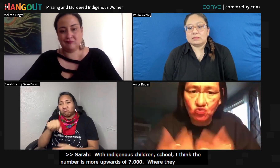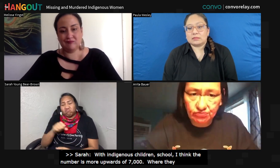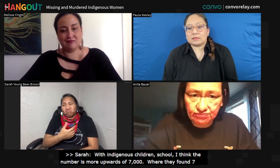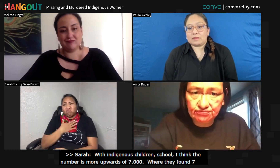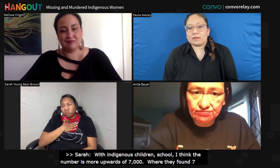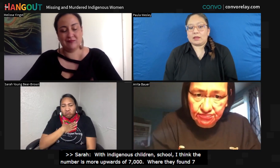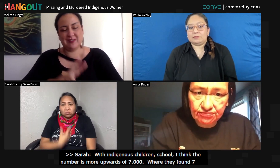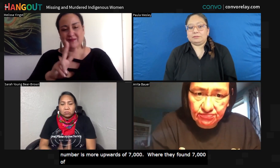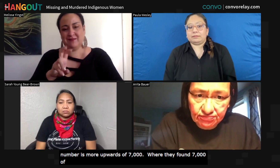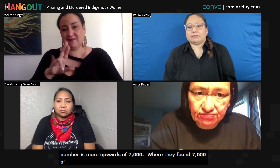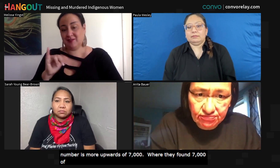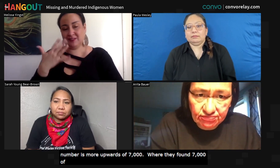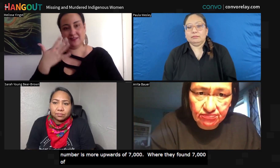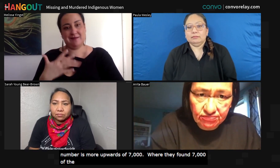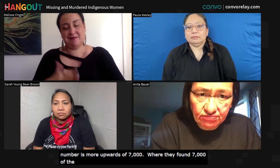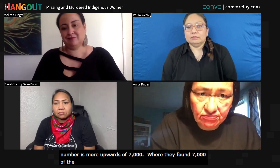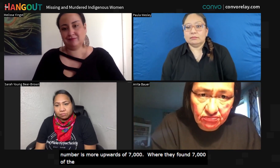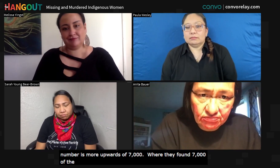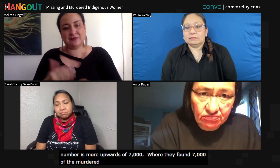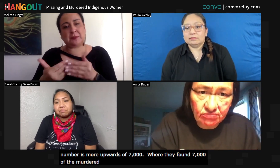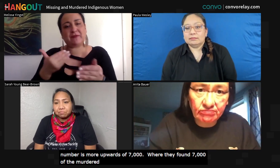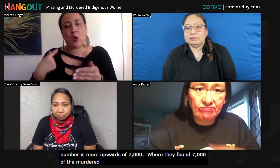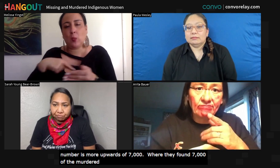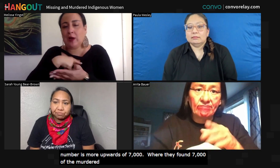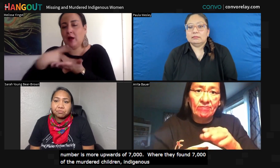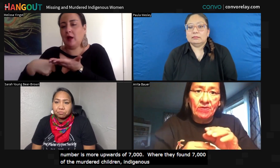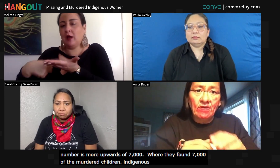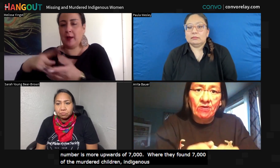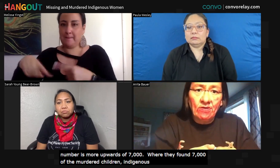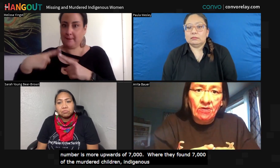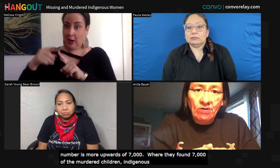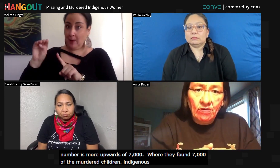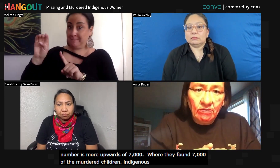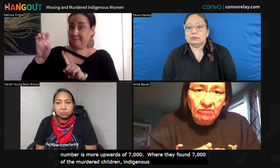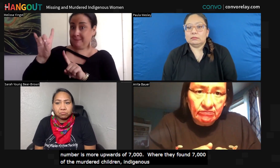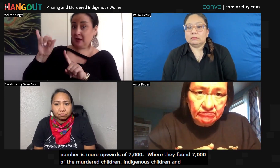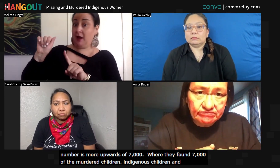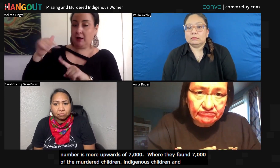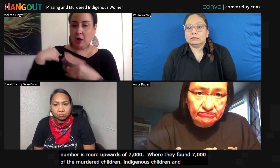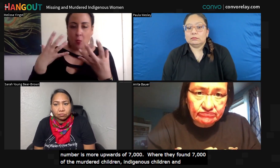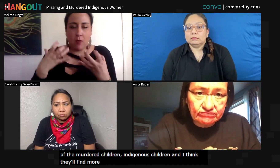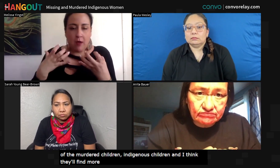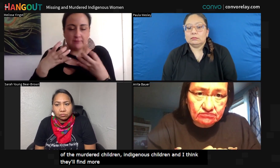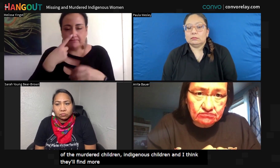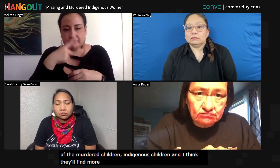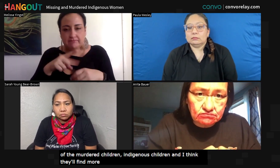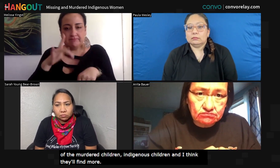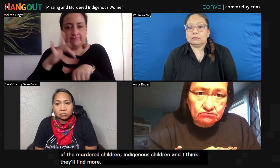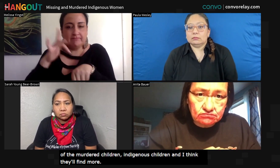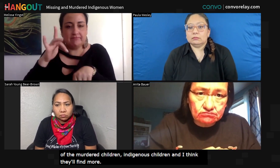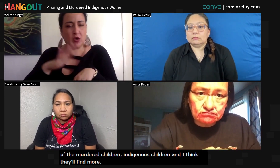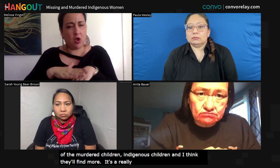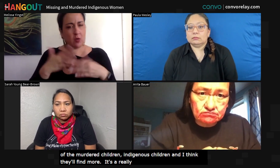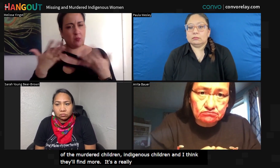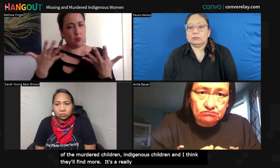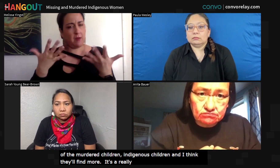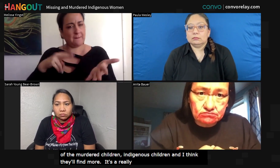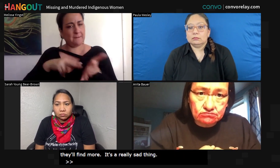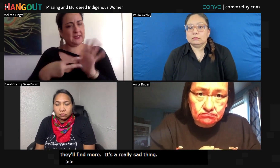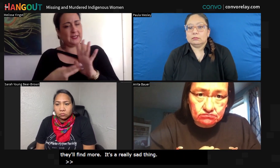children. And I think they're going to find more, and it's a really sad thing. It's very sad. Before we talk about the media, I would like to touch